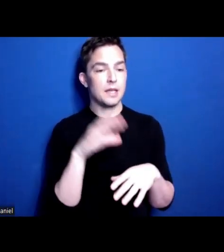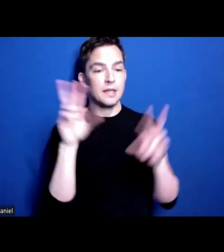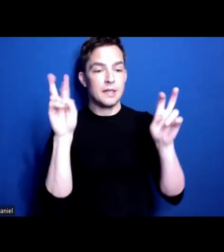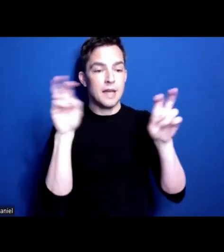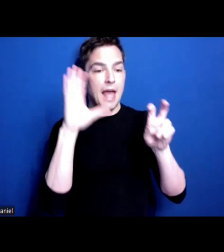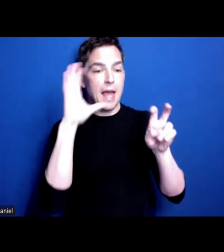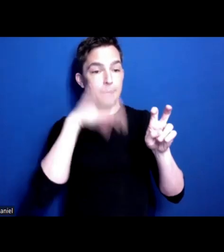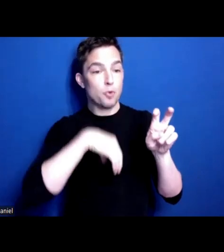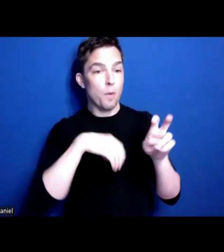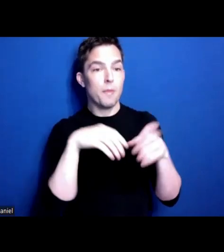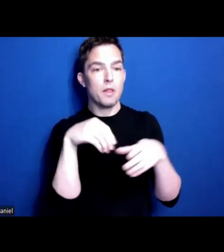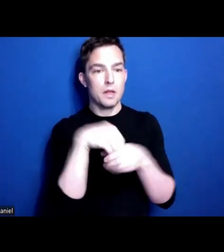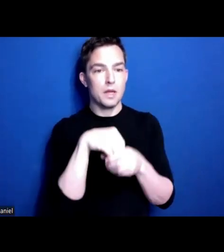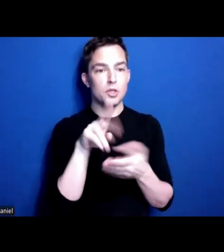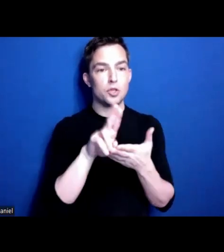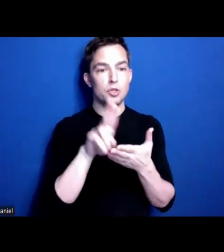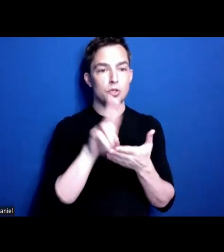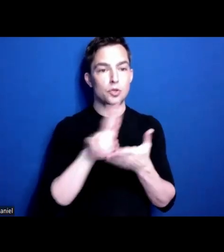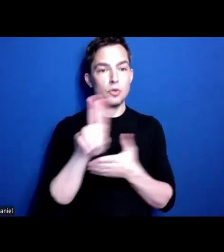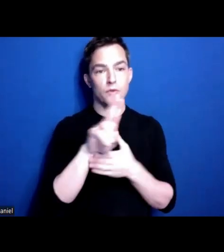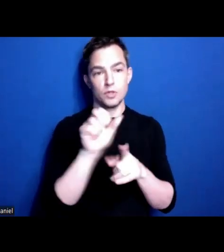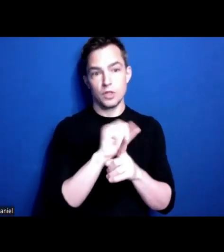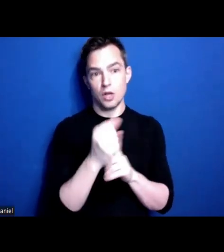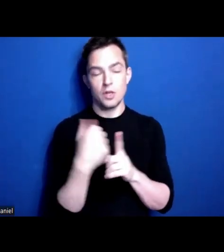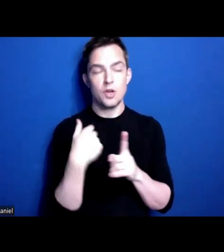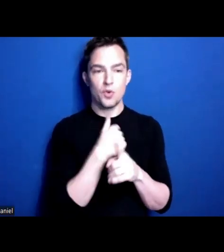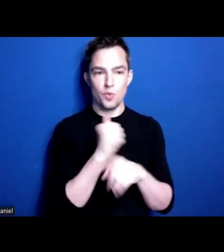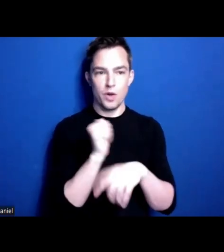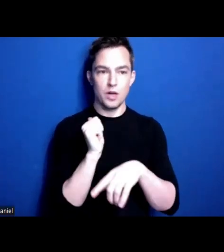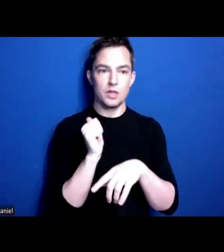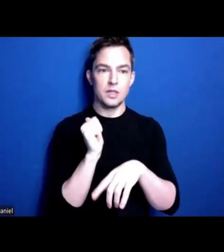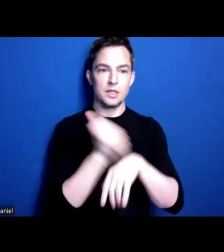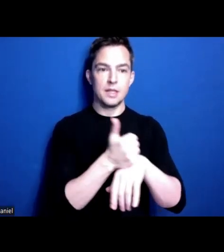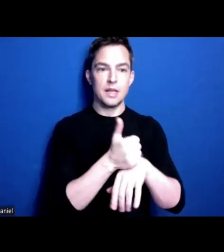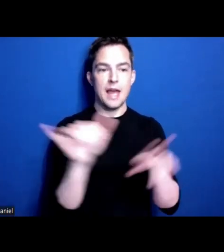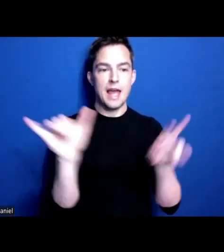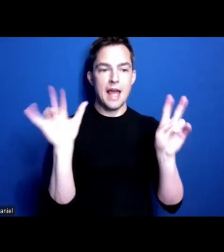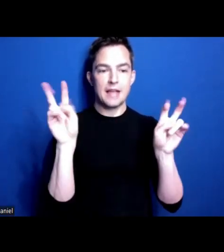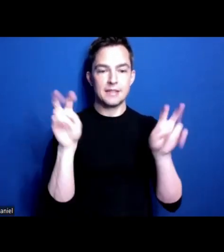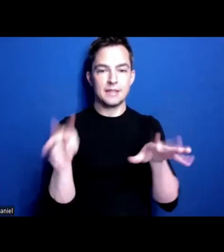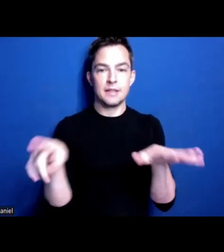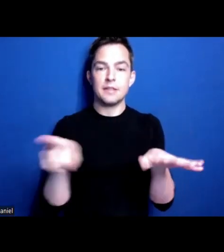context, are situated as inclusions.